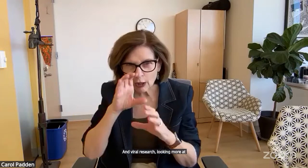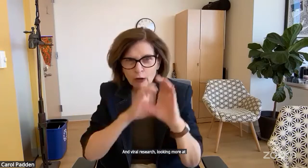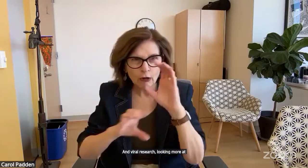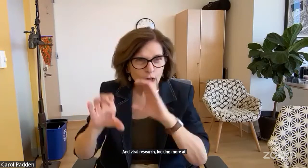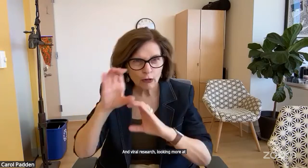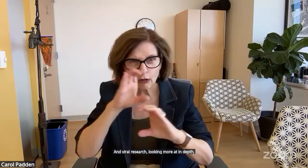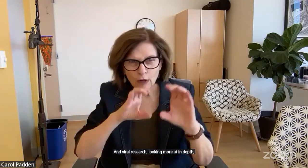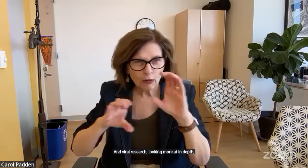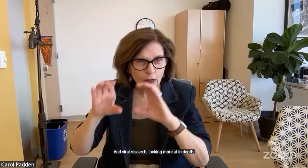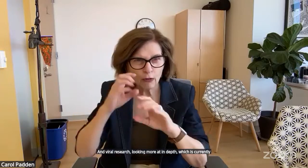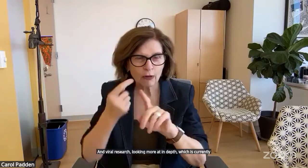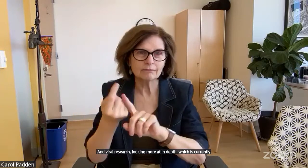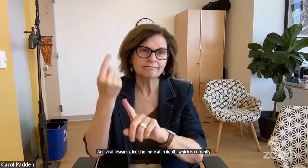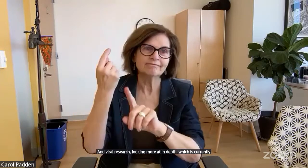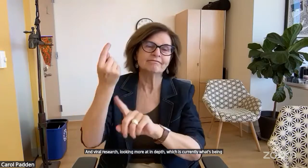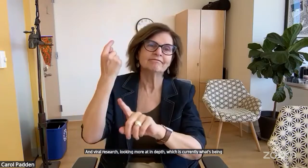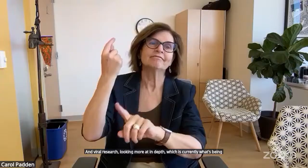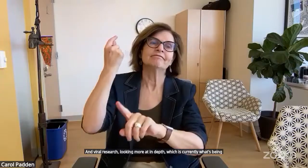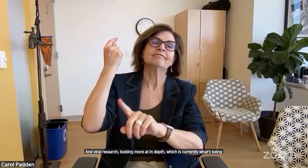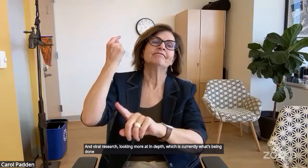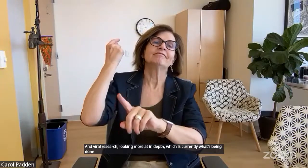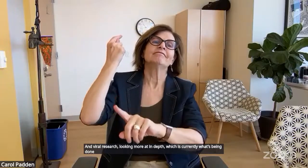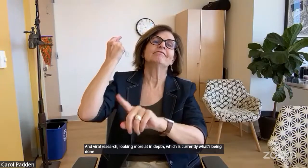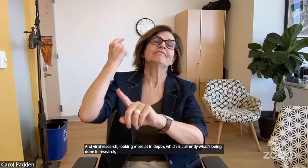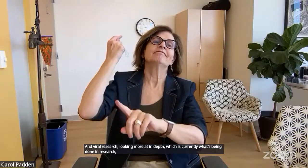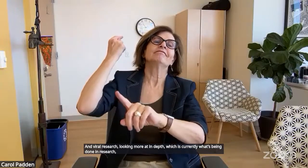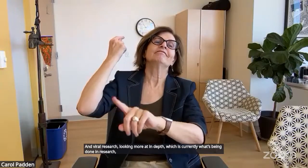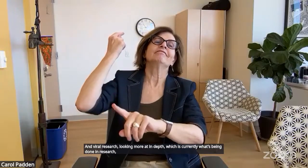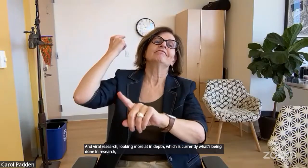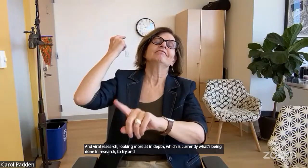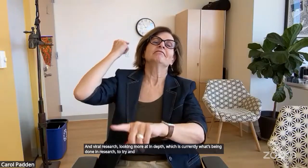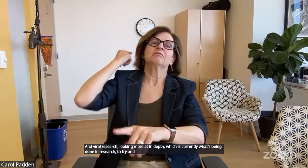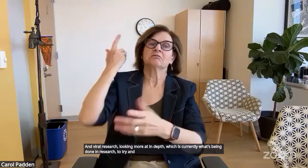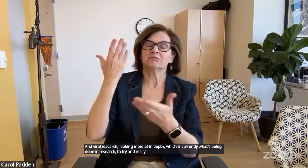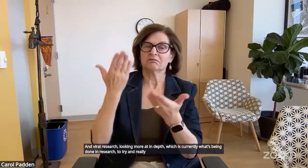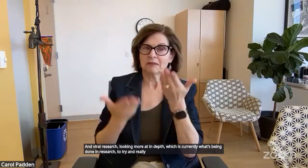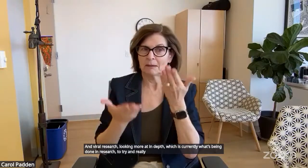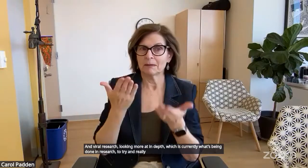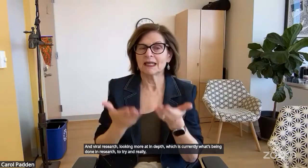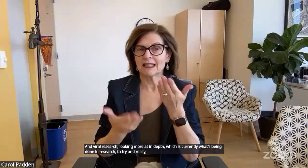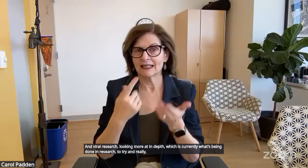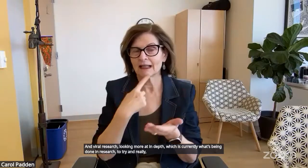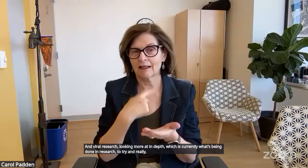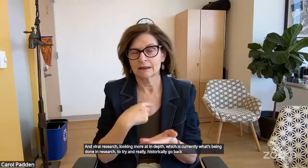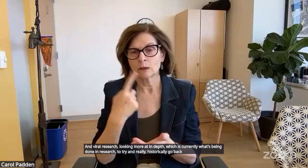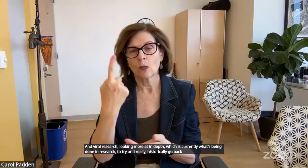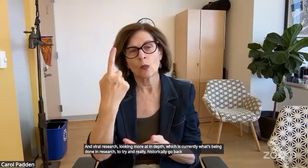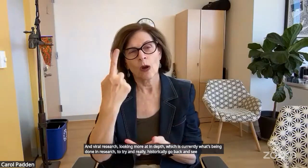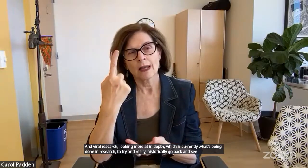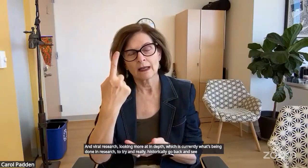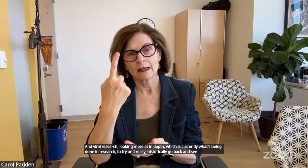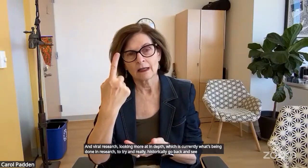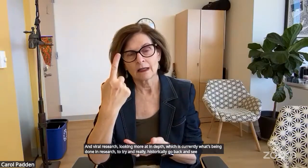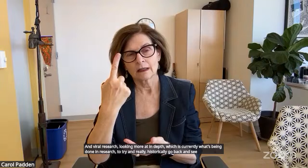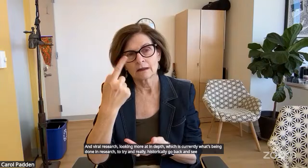which is currently what's being done in research, to try and really historically go back and see and if it can